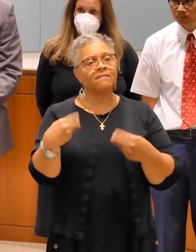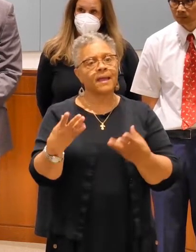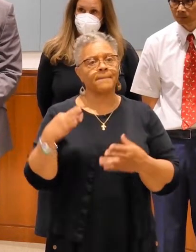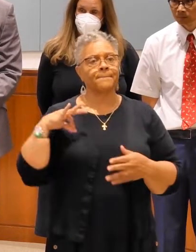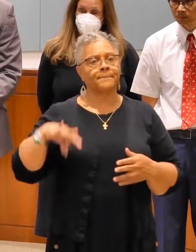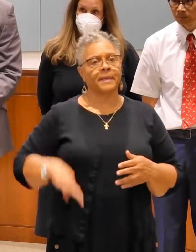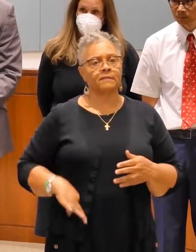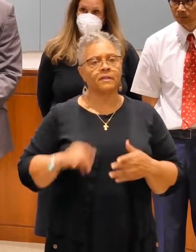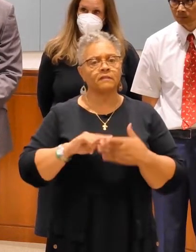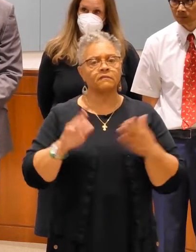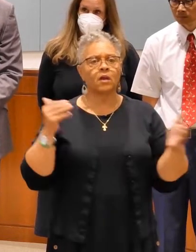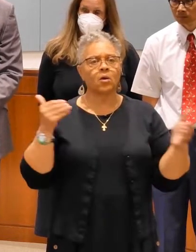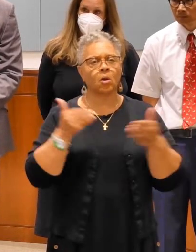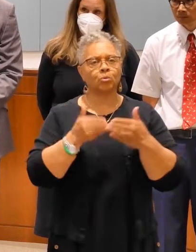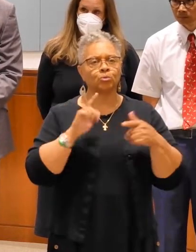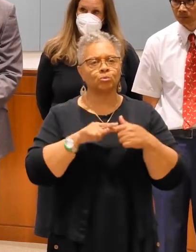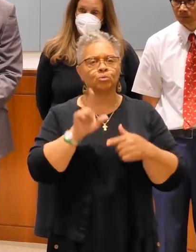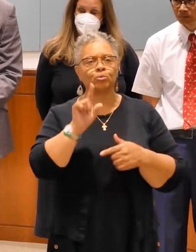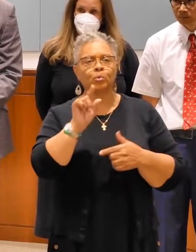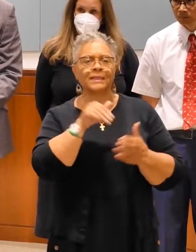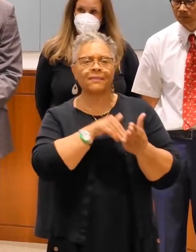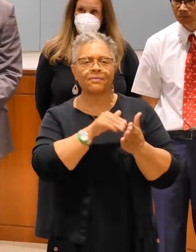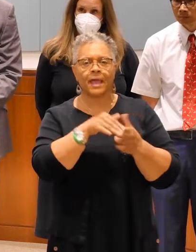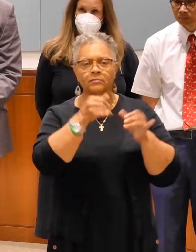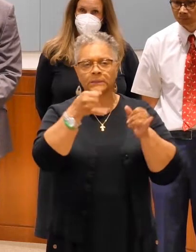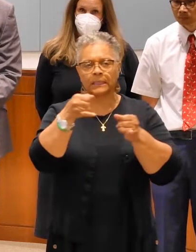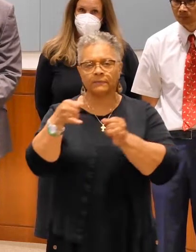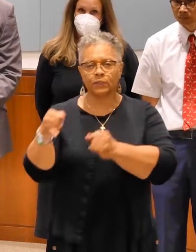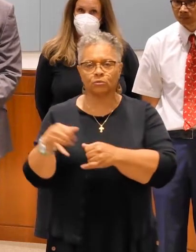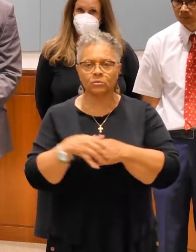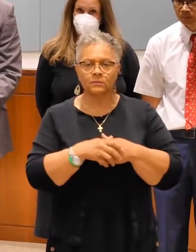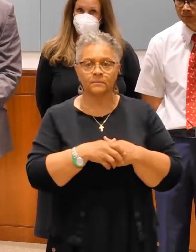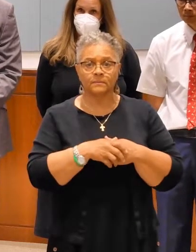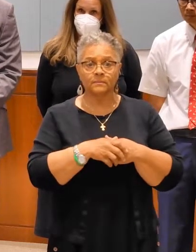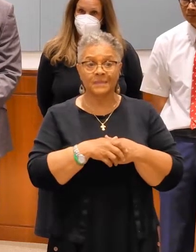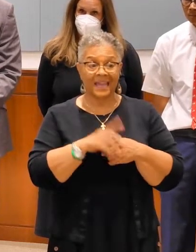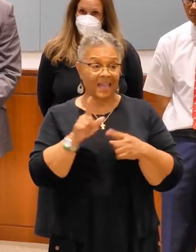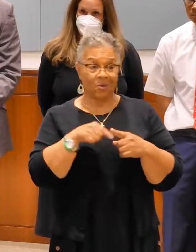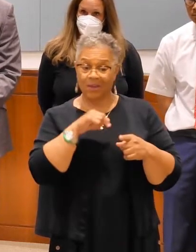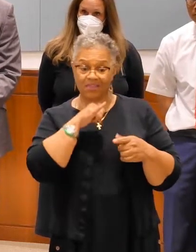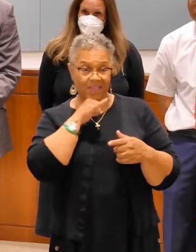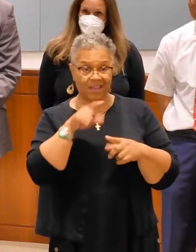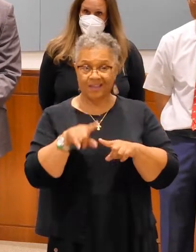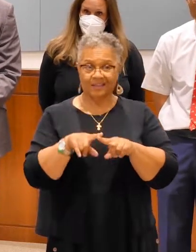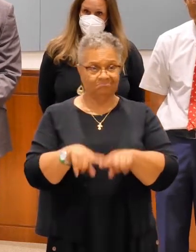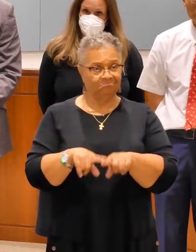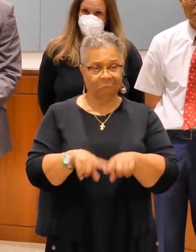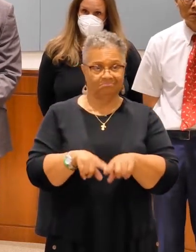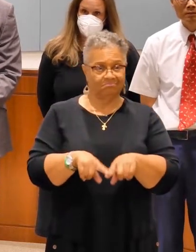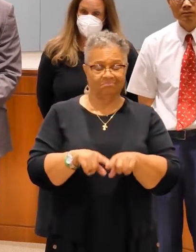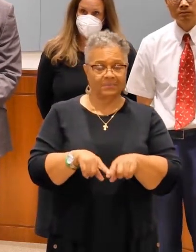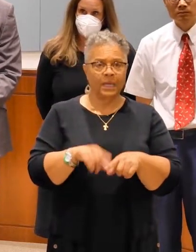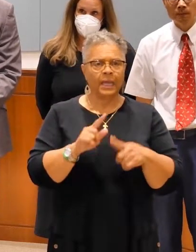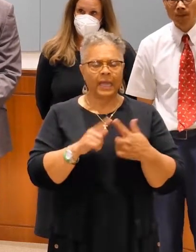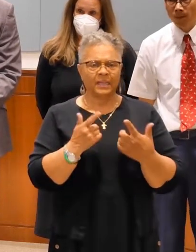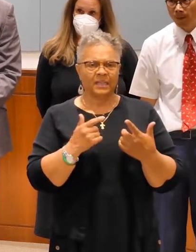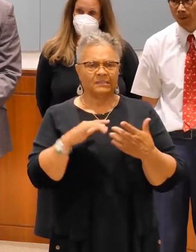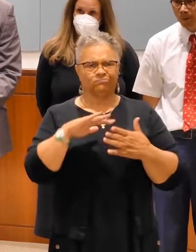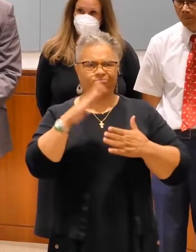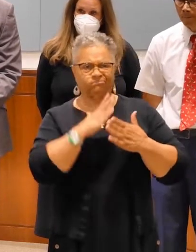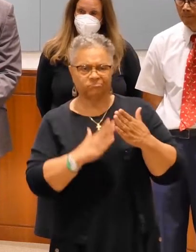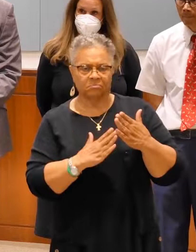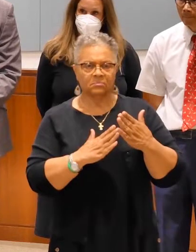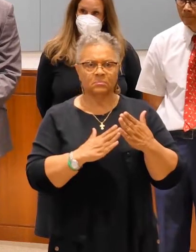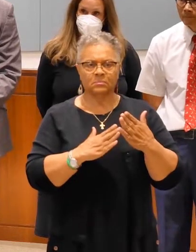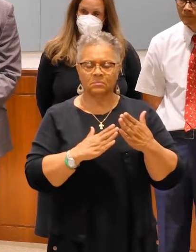benefits for close to 20,000 individuals. And when that is unreliable and there's cracks in the